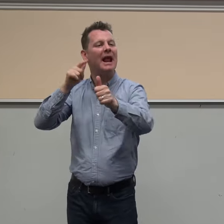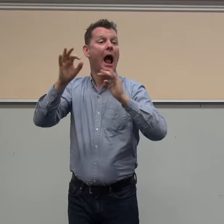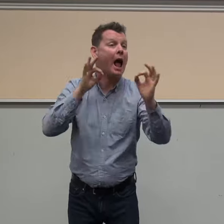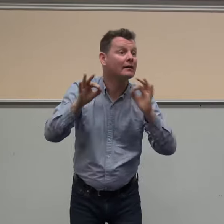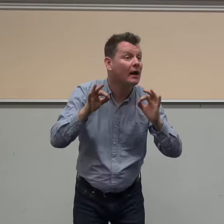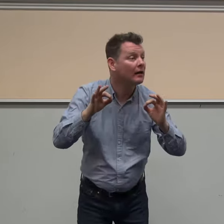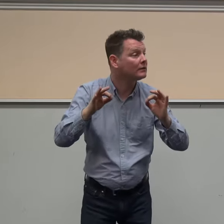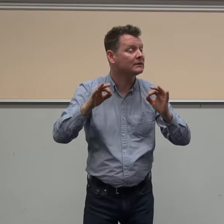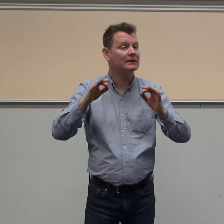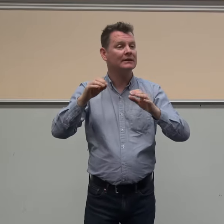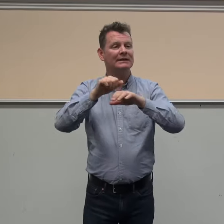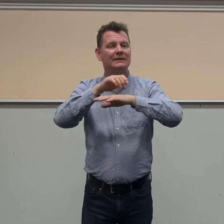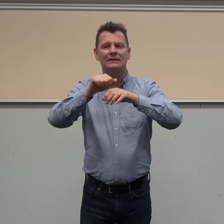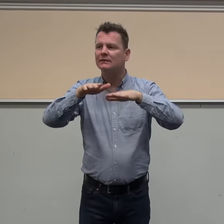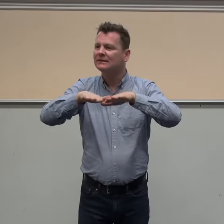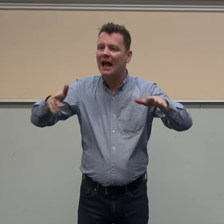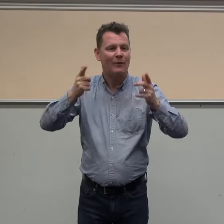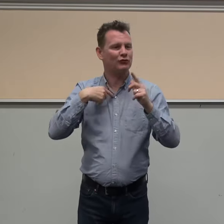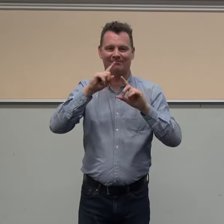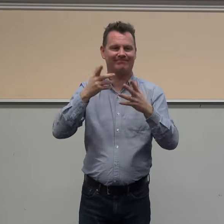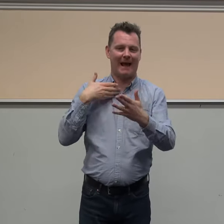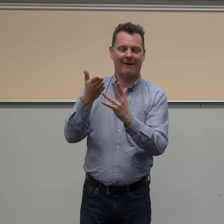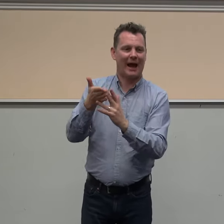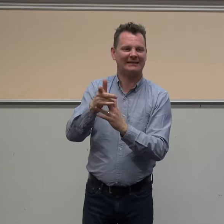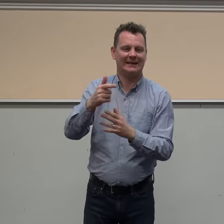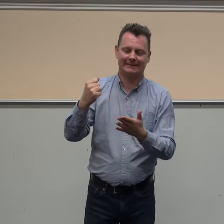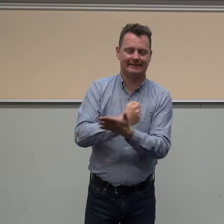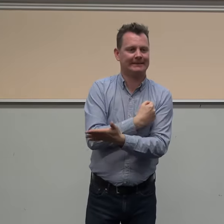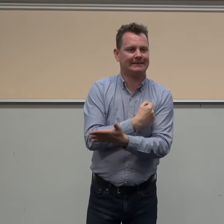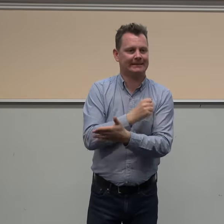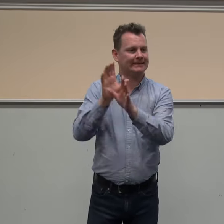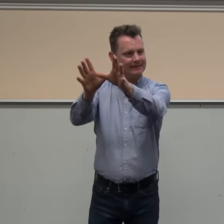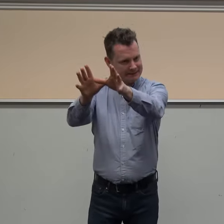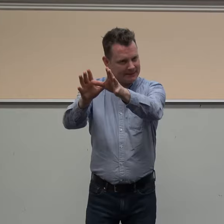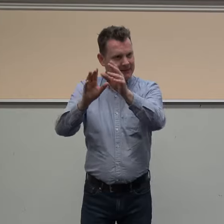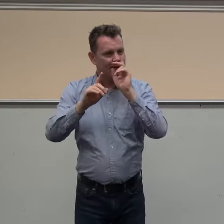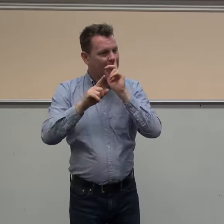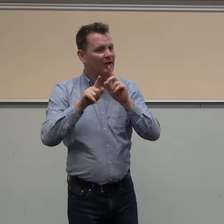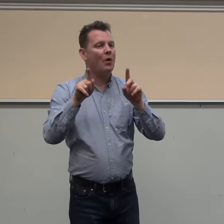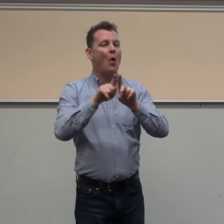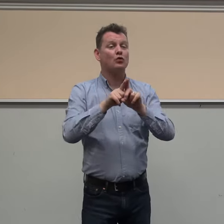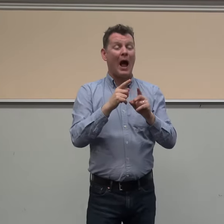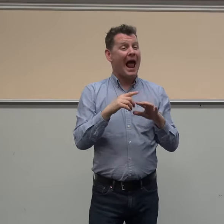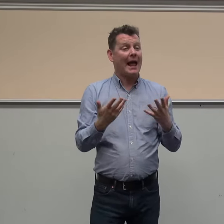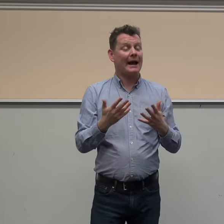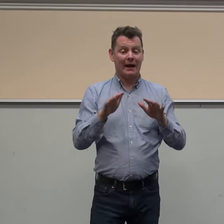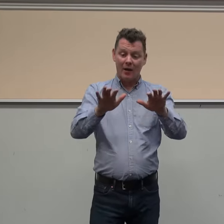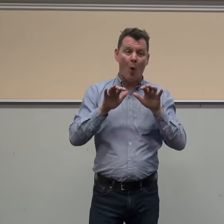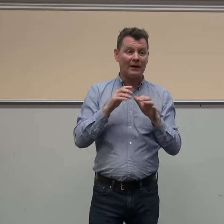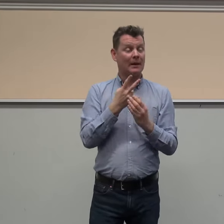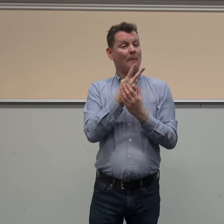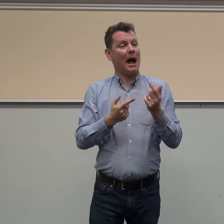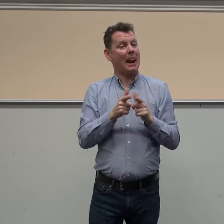the actors or the stage manager or any of these people. And I didn't have any bilingual people in the study.